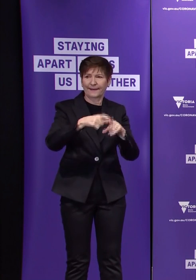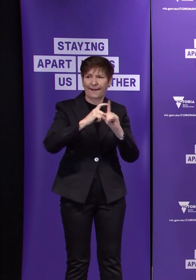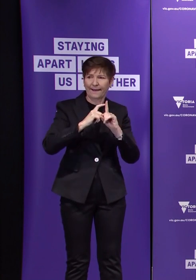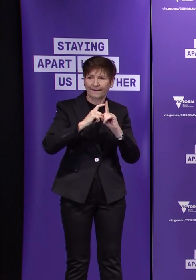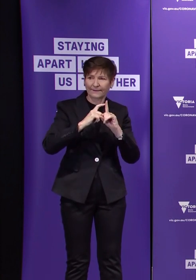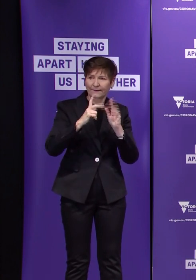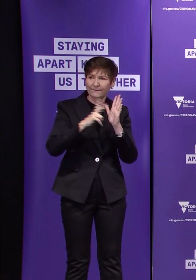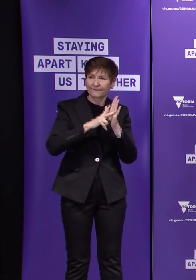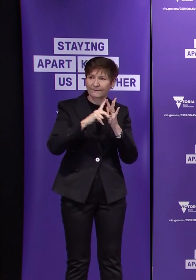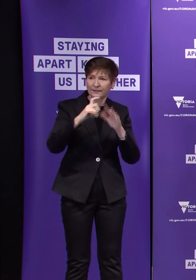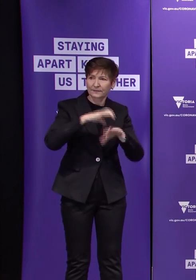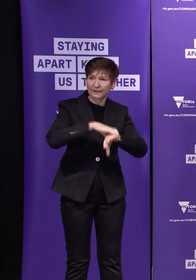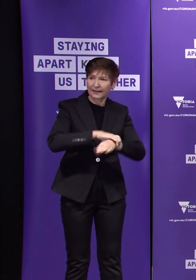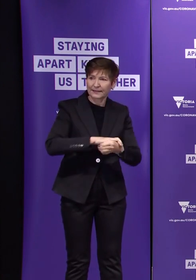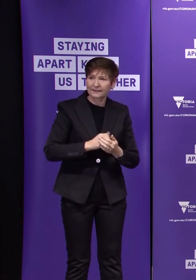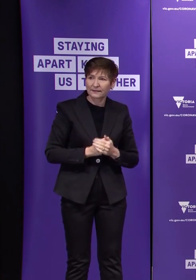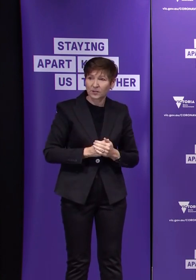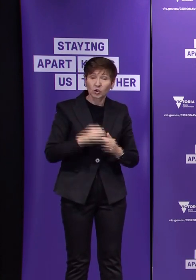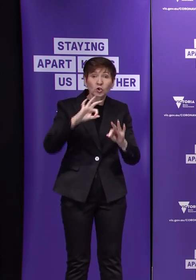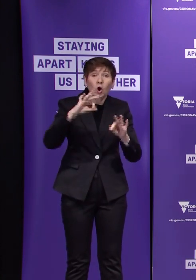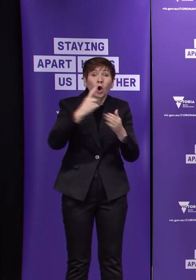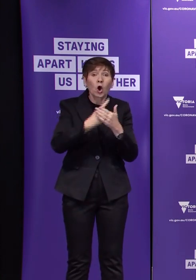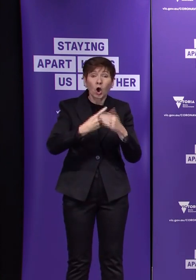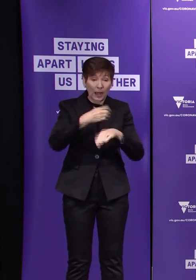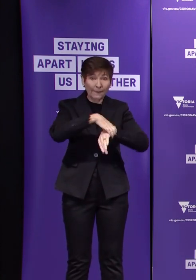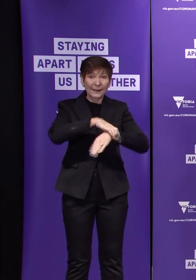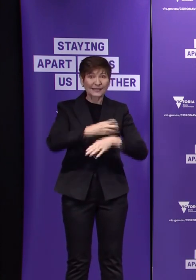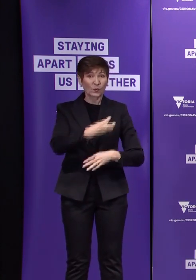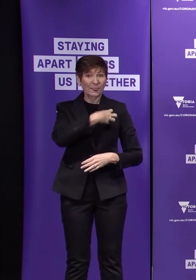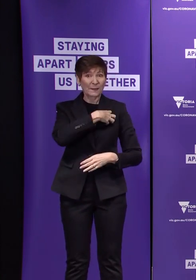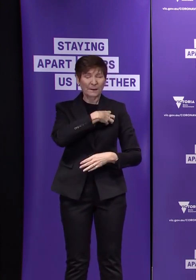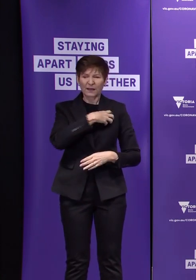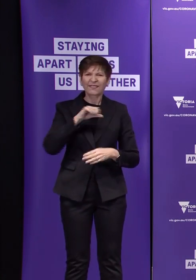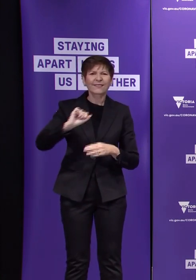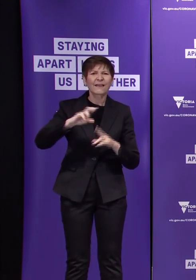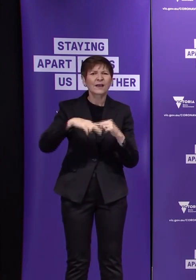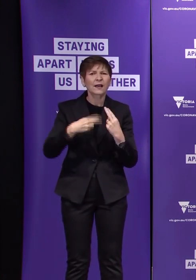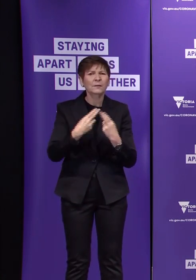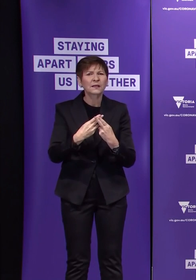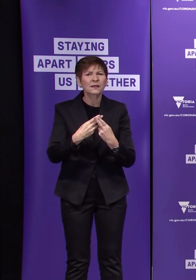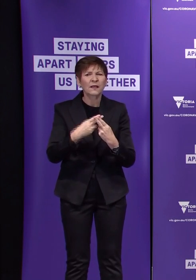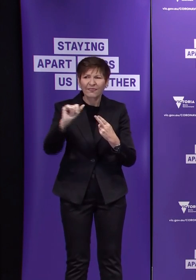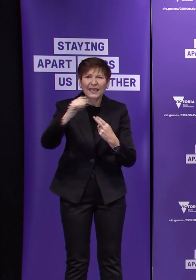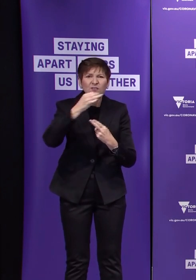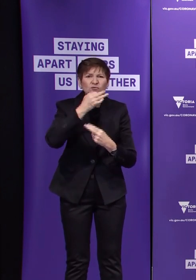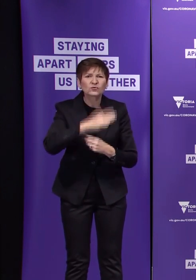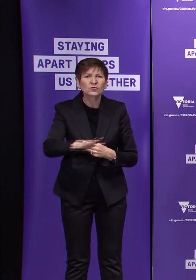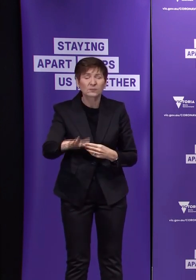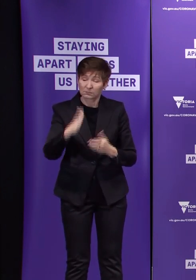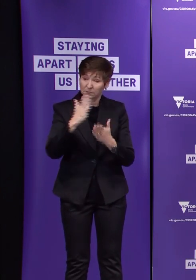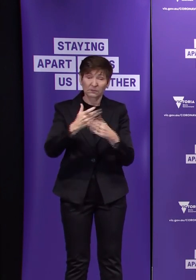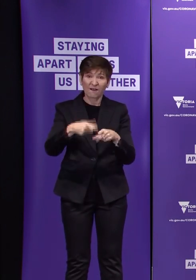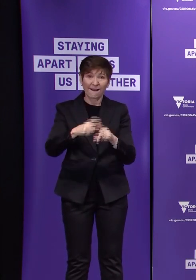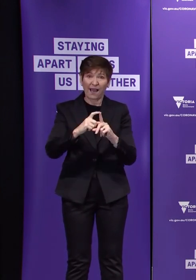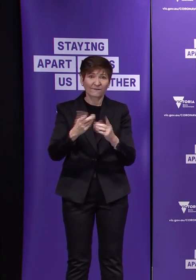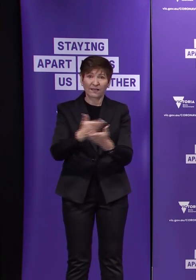just members but families, partners, kids of Victoria Police members. It's been a